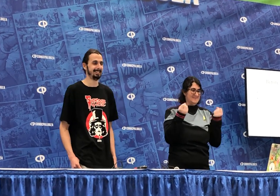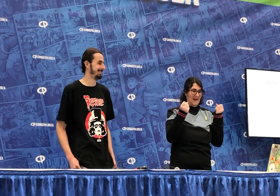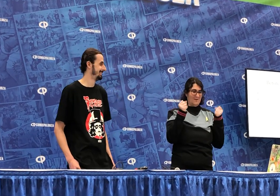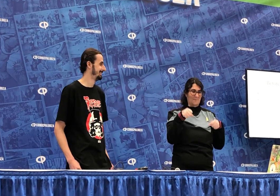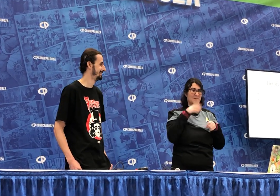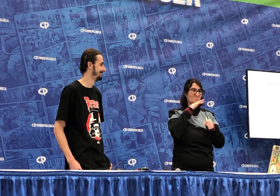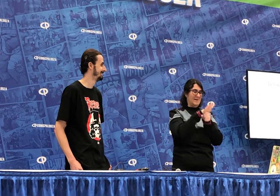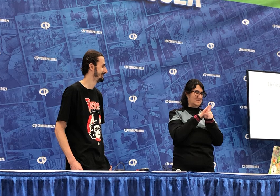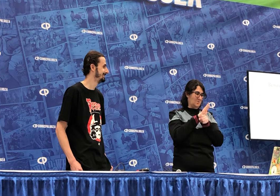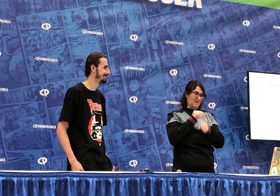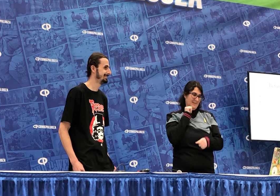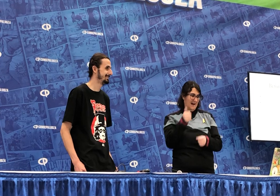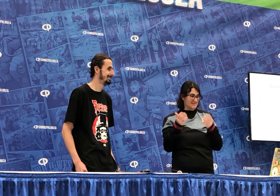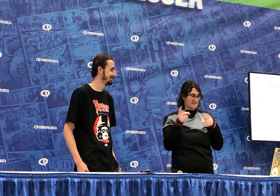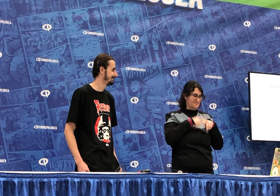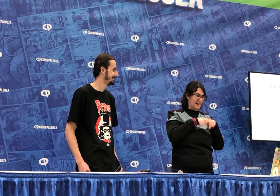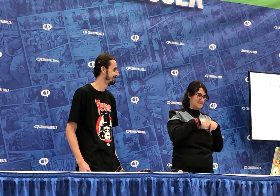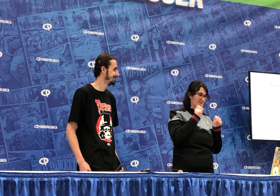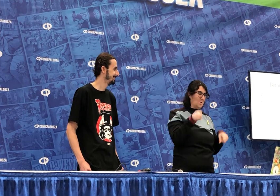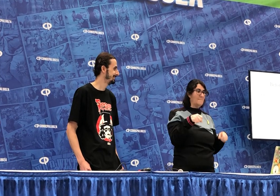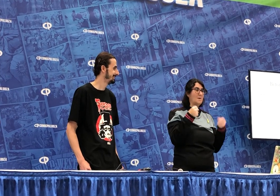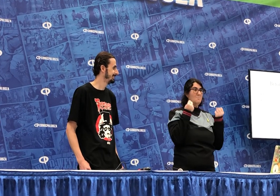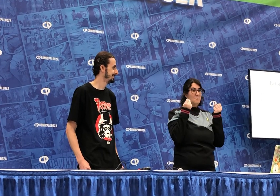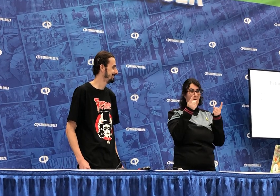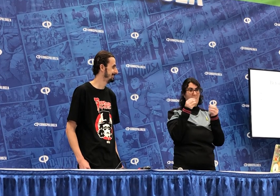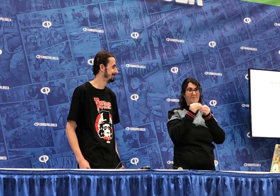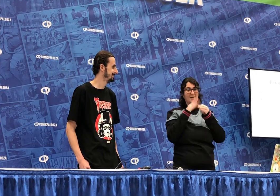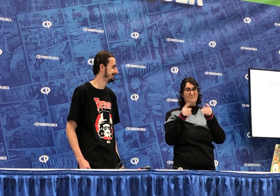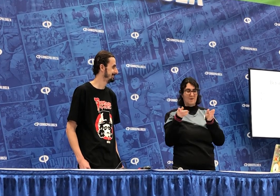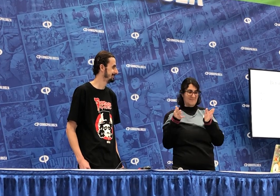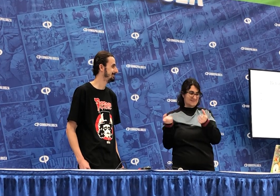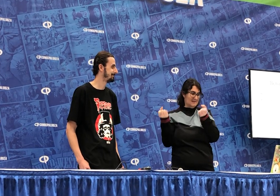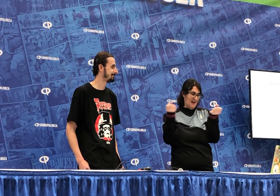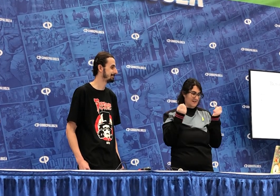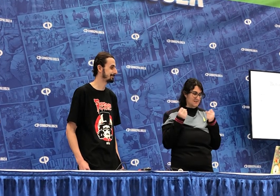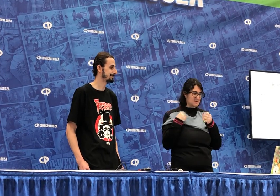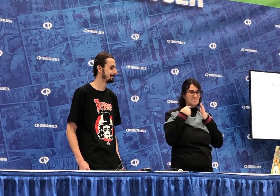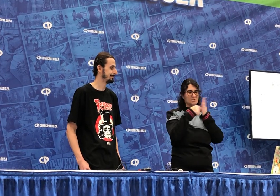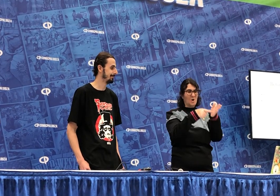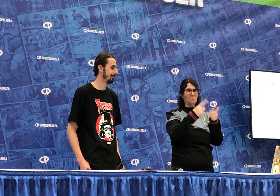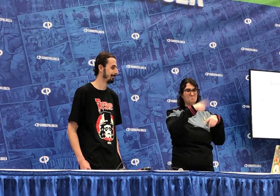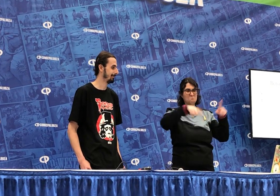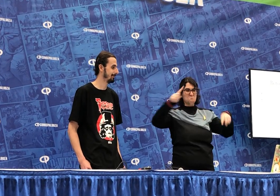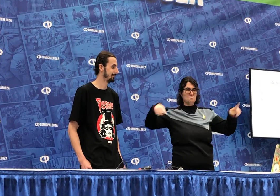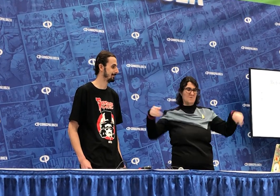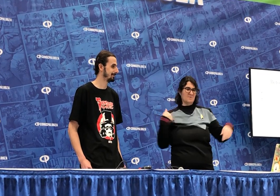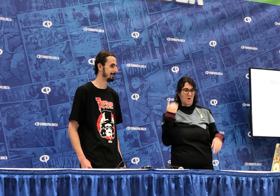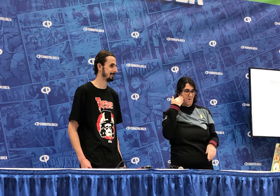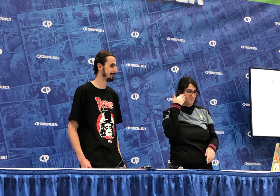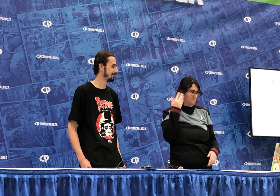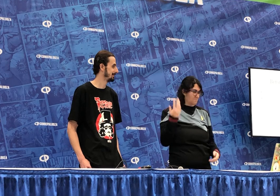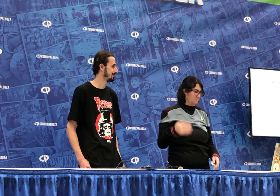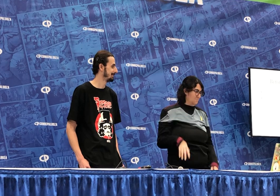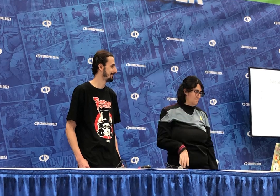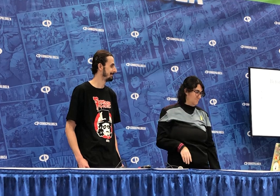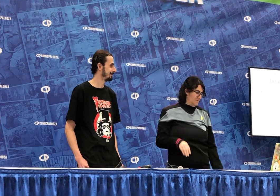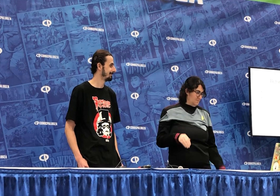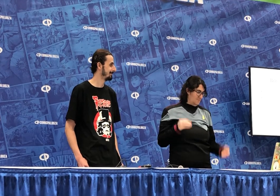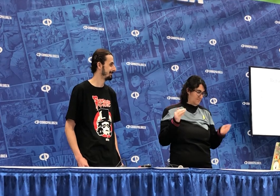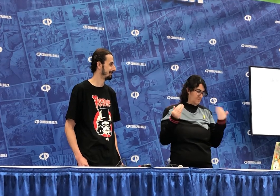So all the words we're teaching you may not be regional, they are regional signs from where we're at. They can be signed more than one different way, or more than one